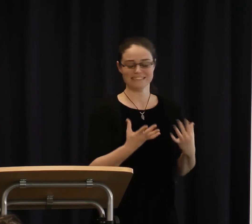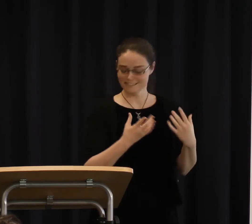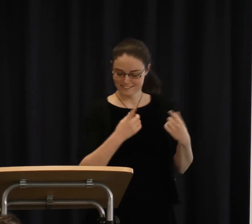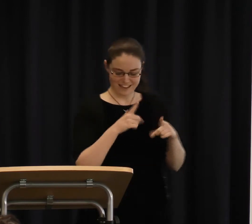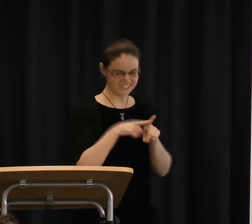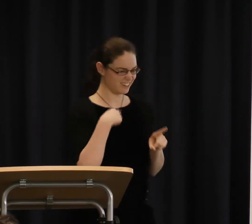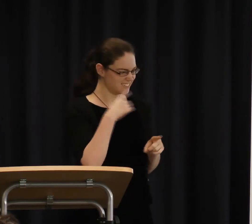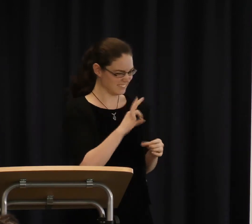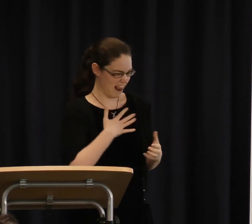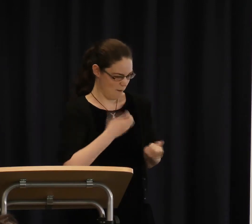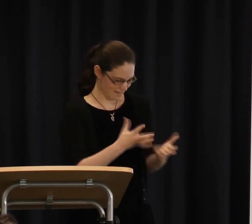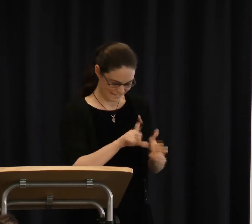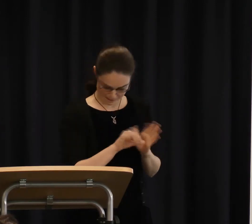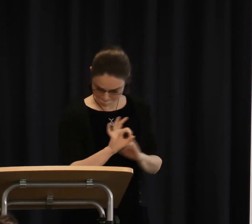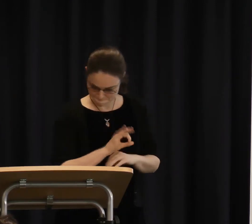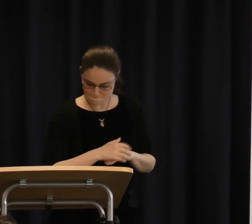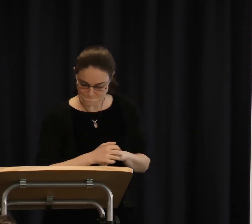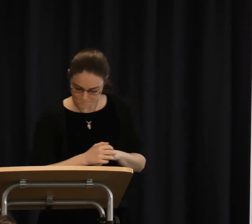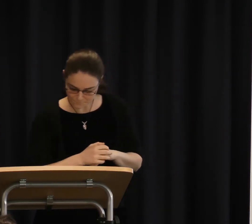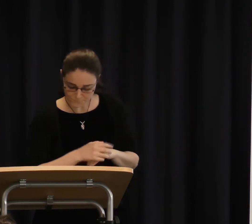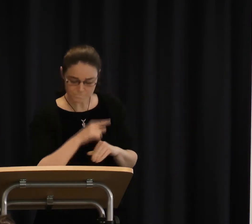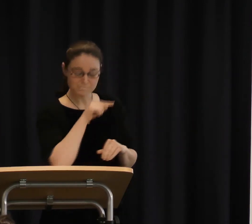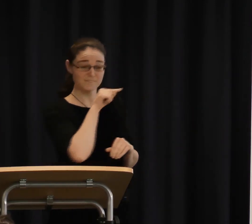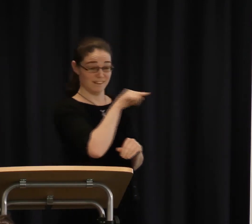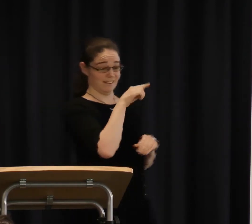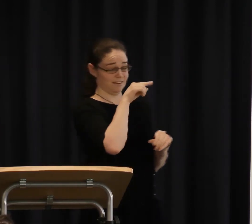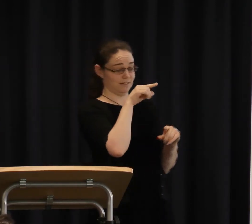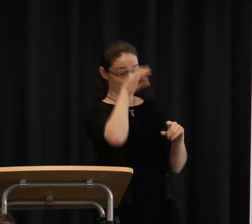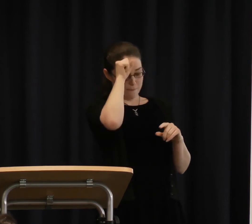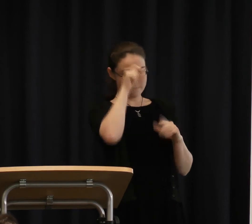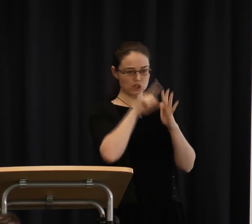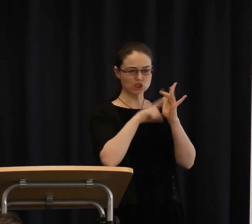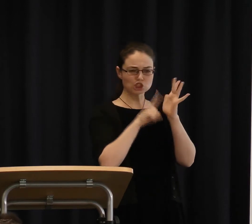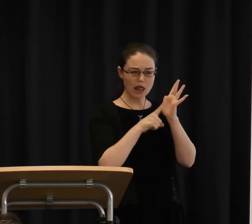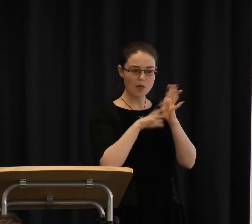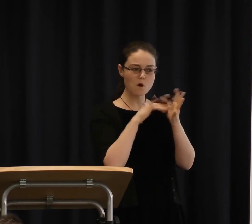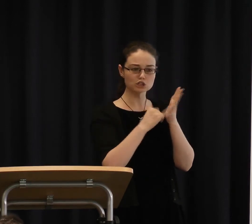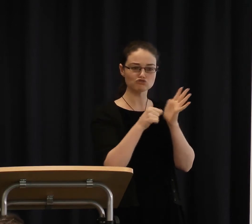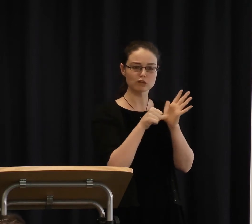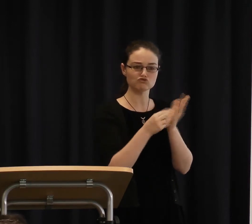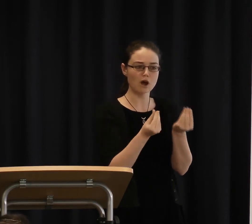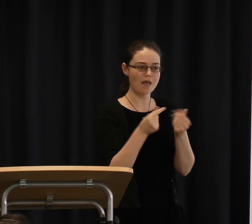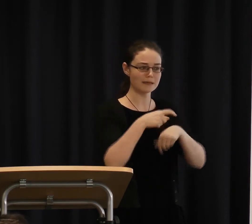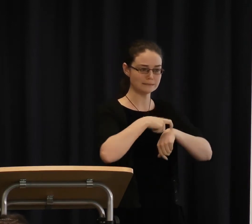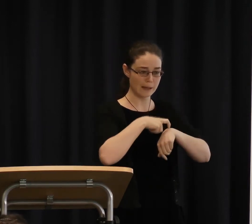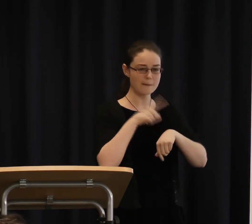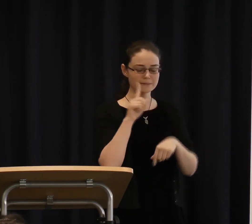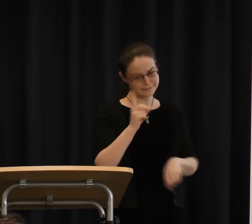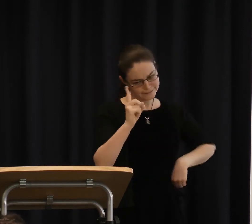So John liked to prepare everything, have everything organised and ready to go. He didn't like to waste time. Jill was treasurer at